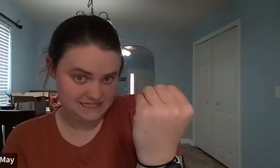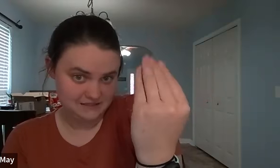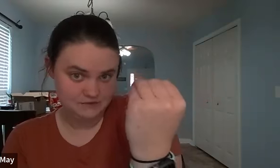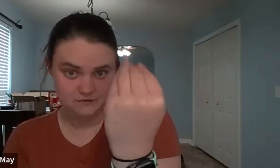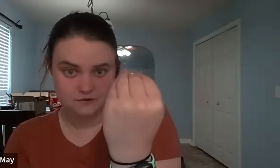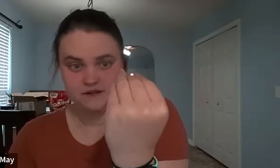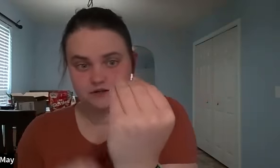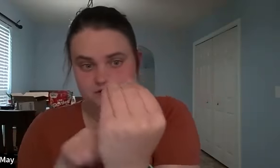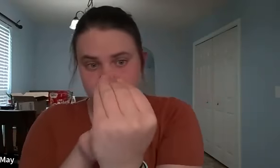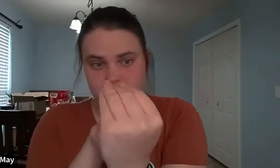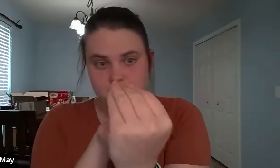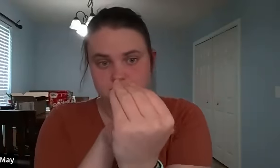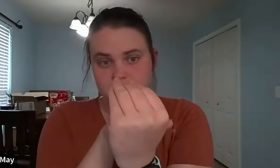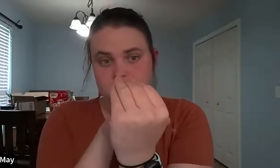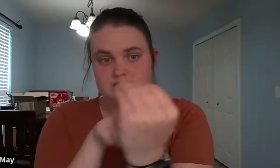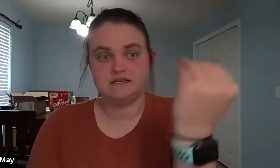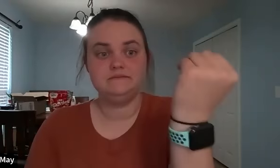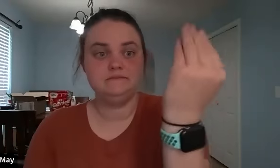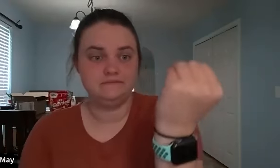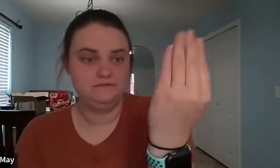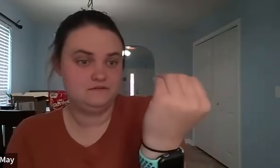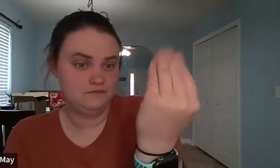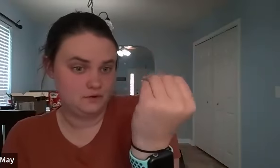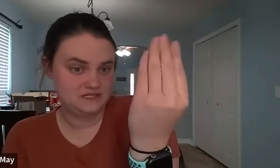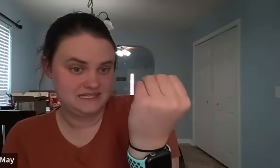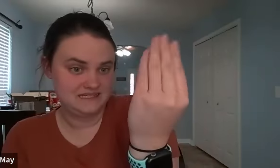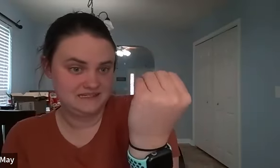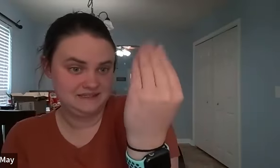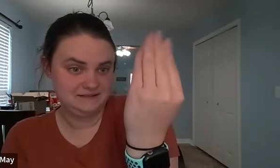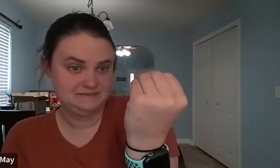14 with the 4 fingers. Make sure thumb is in. 14.